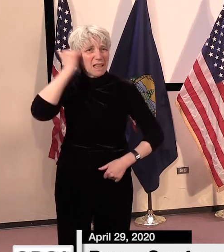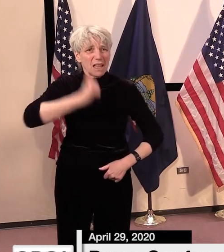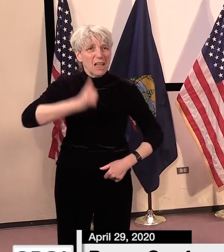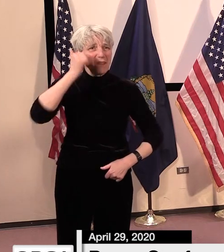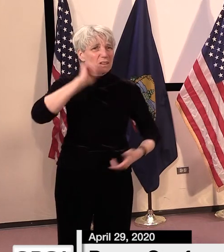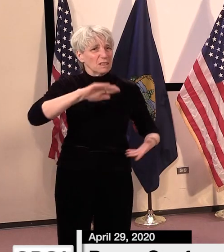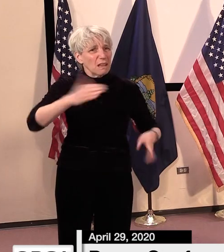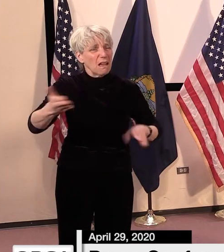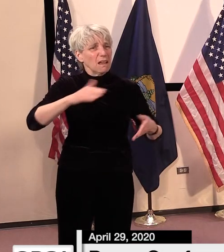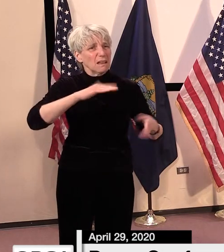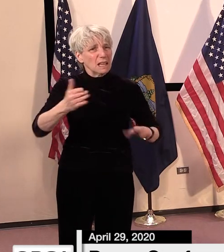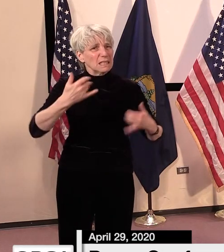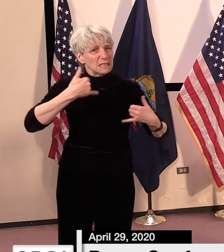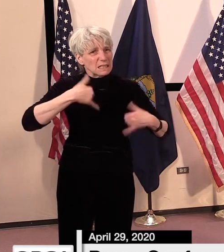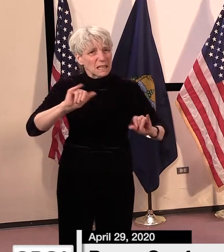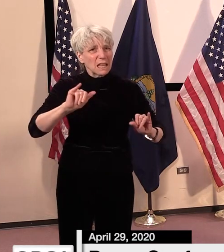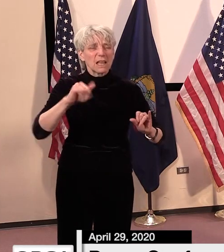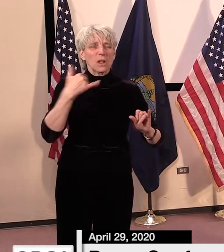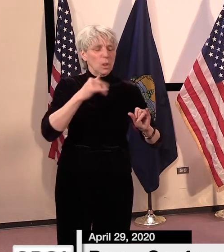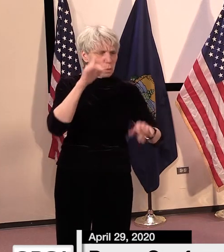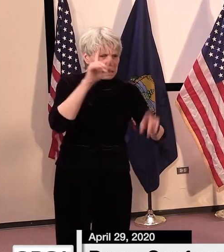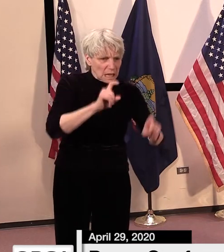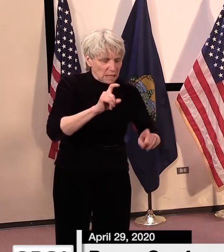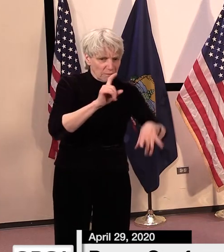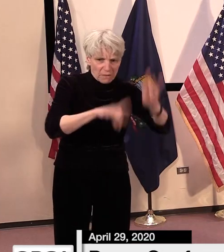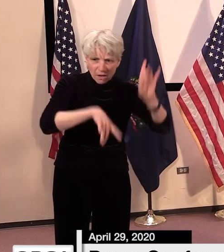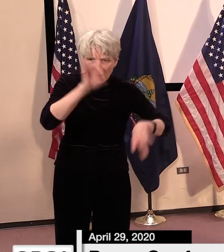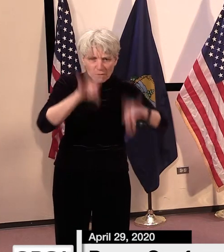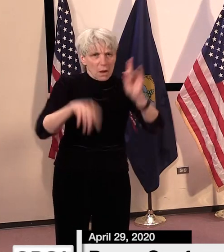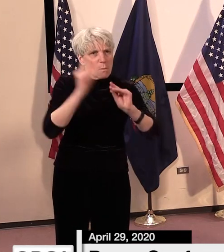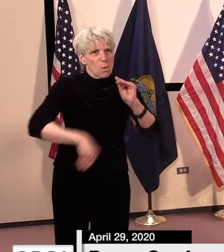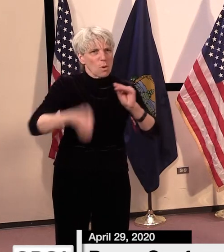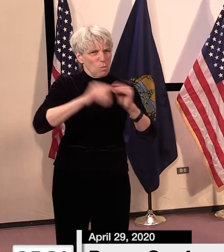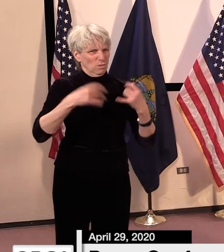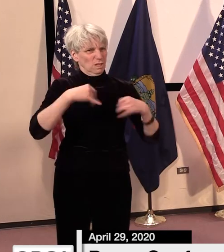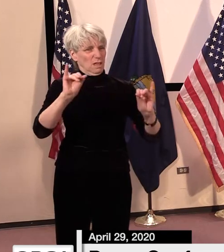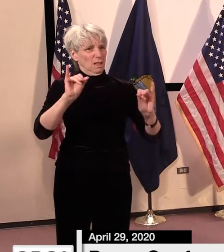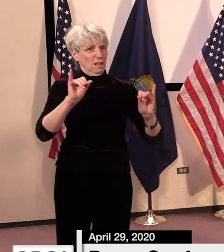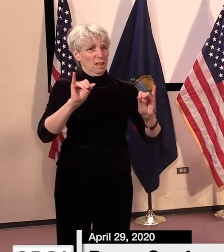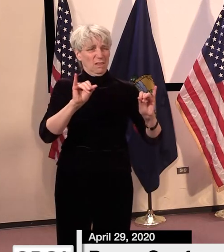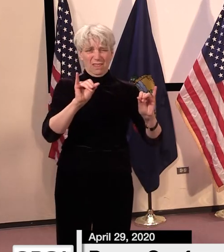positive cases. So this isn't over for them, and they are literally in our